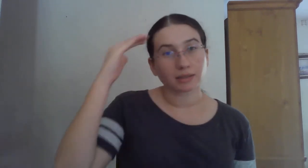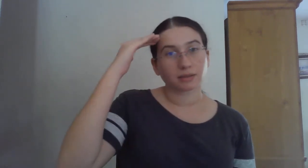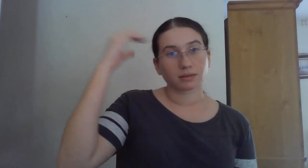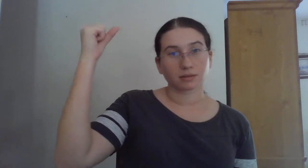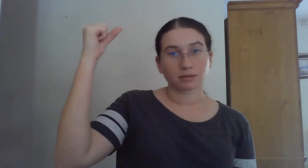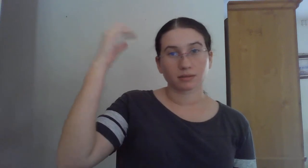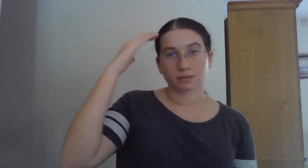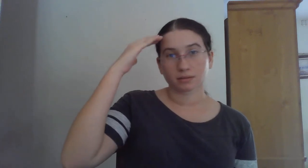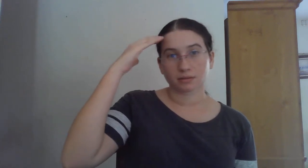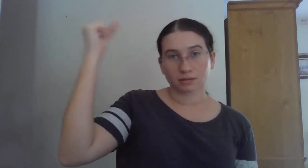Memorize.